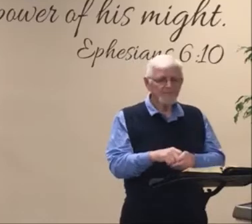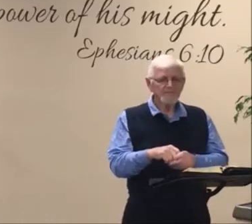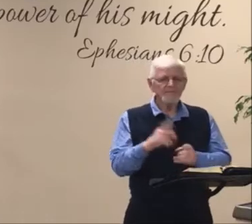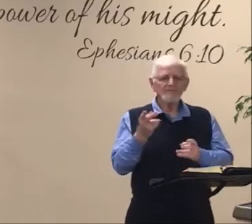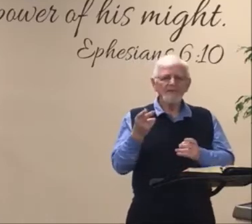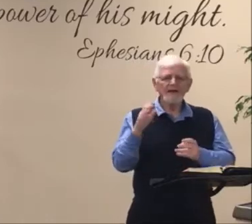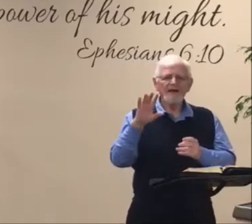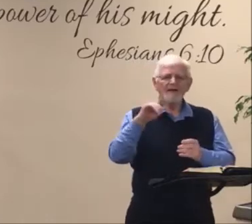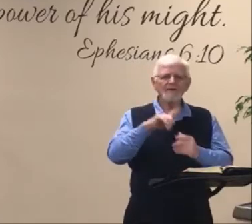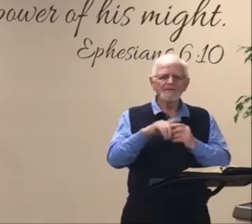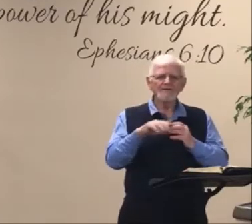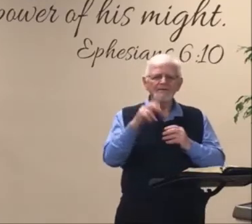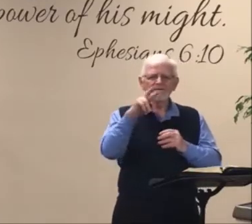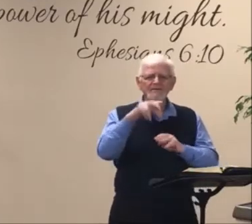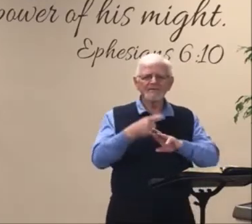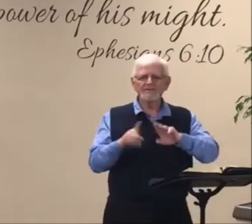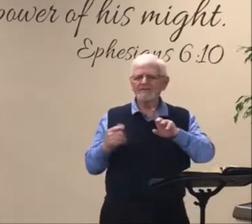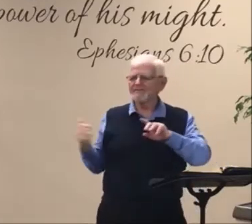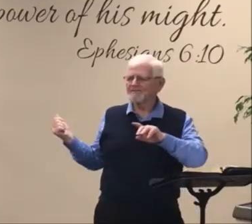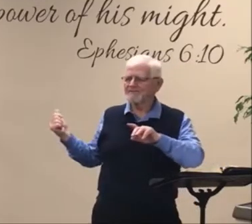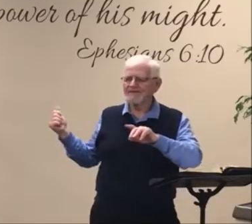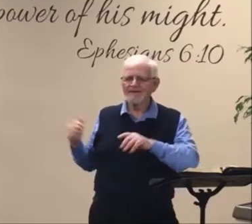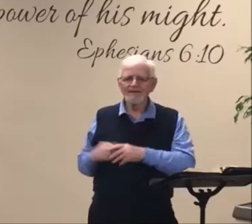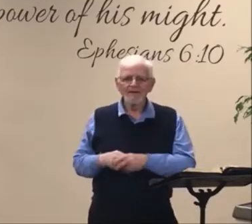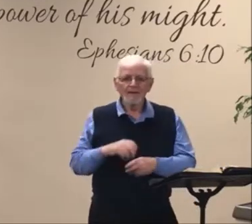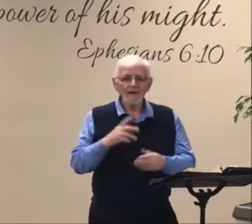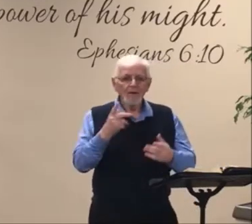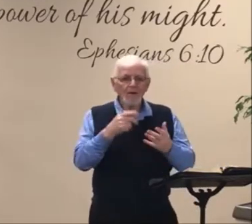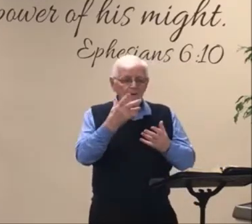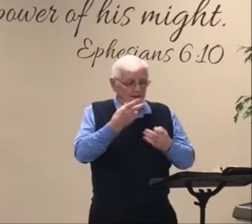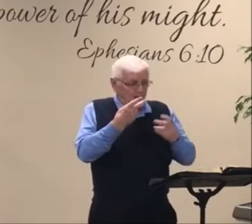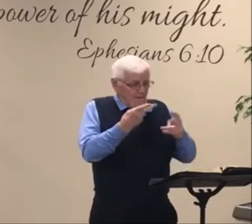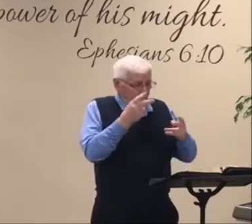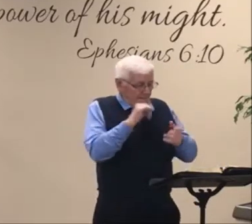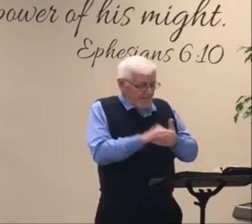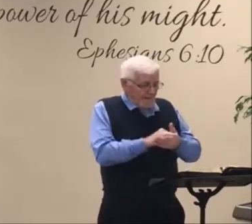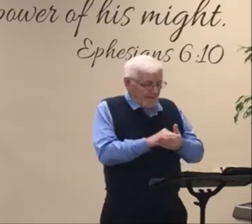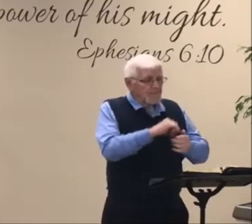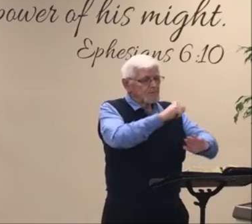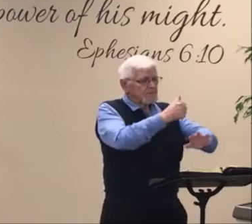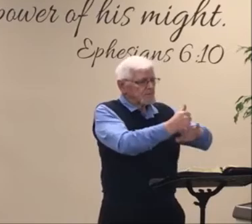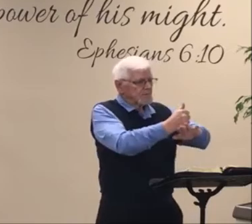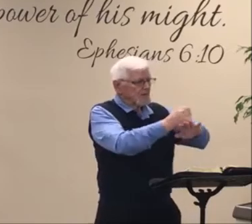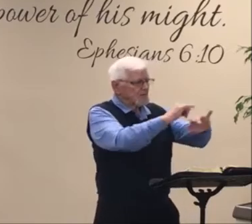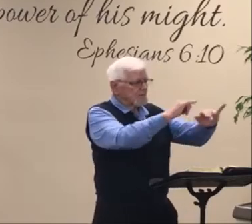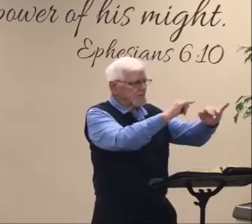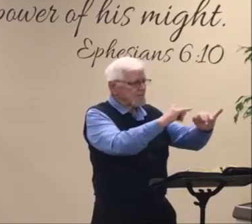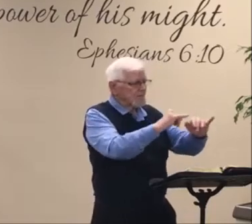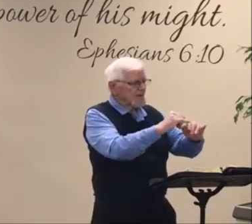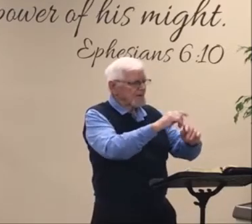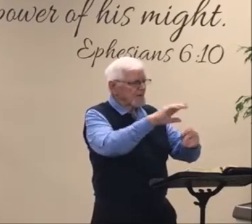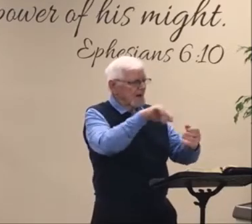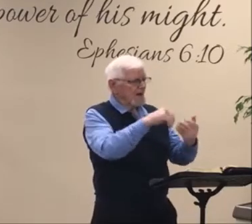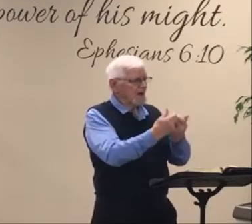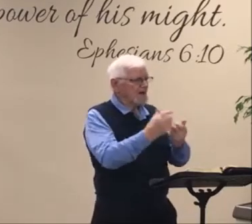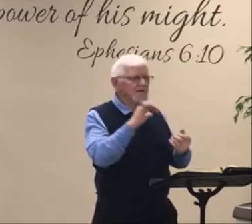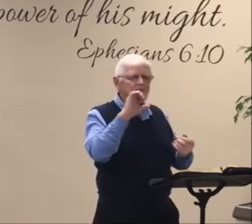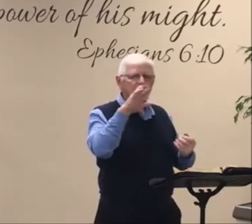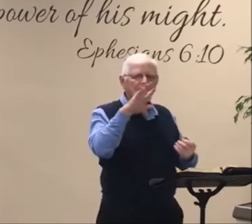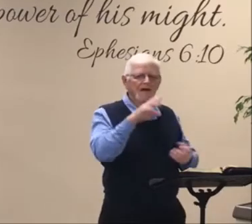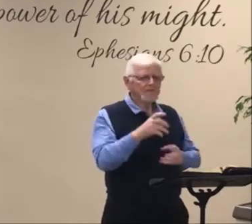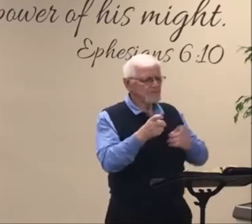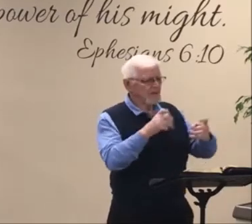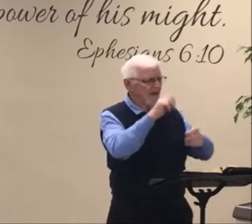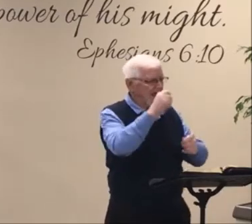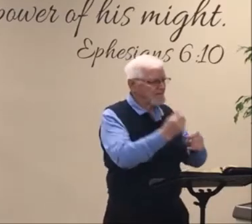things differently than everybody else. But what I see is that this sets the theme for how Jacob handles everything else in his life.